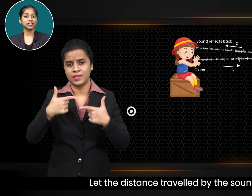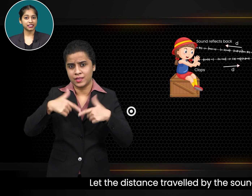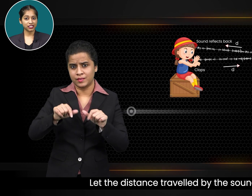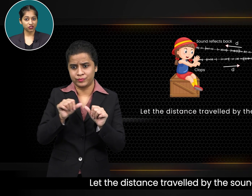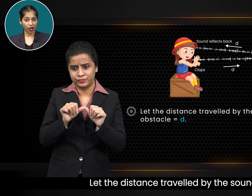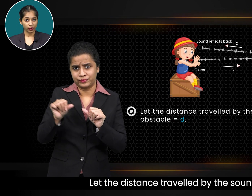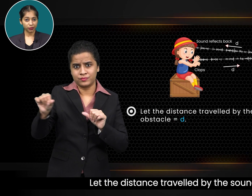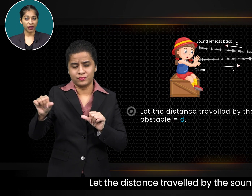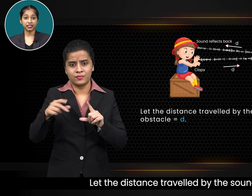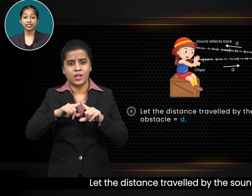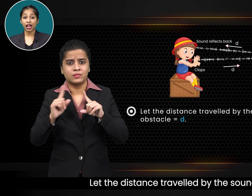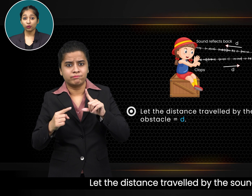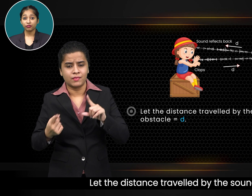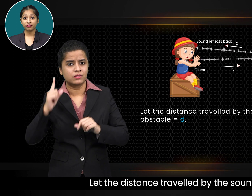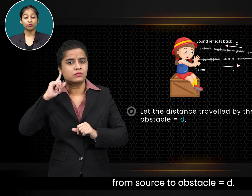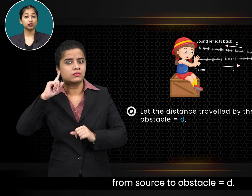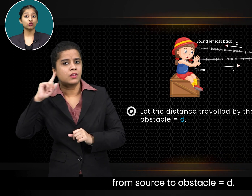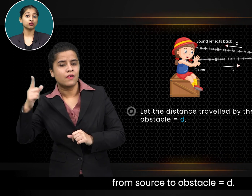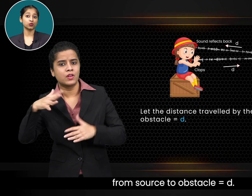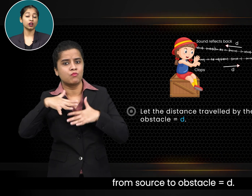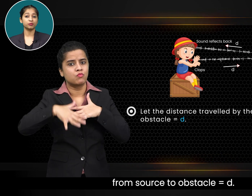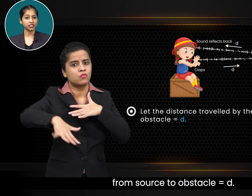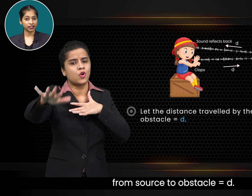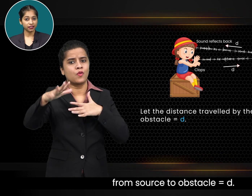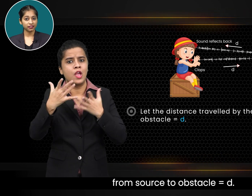Let the distance travelled by the sound from